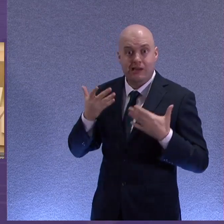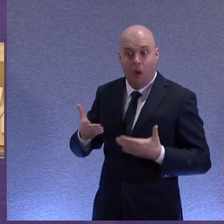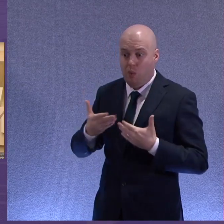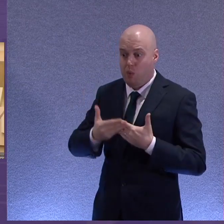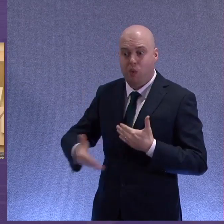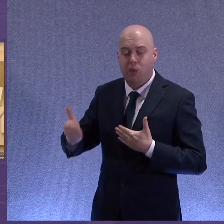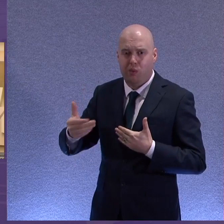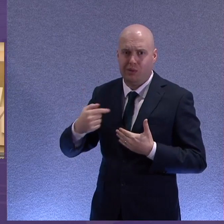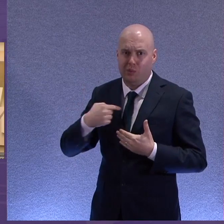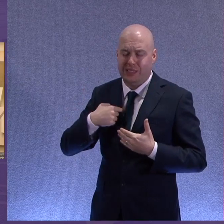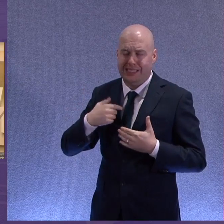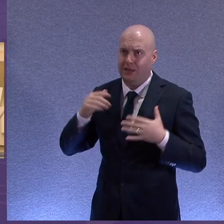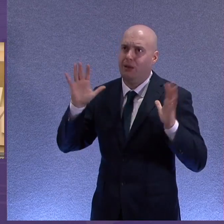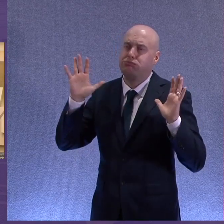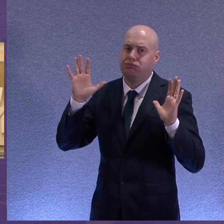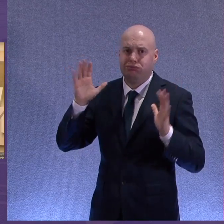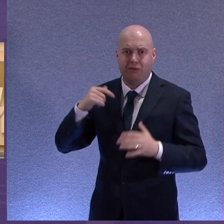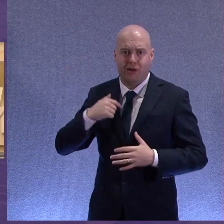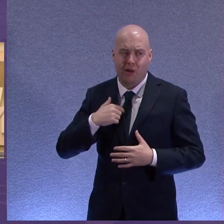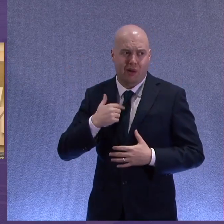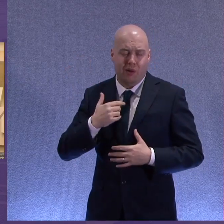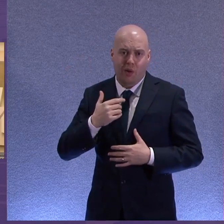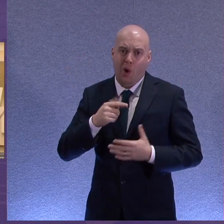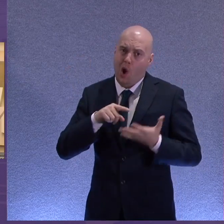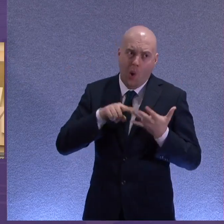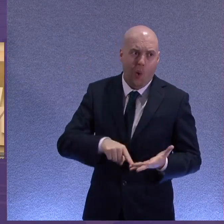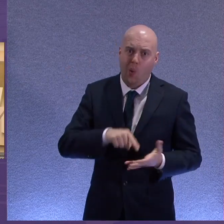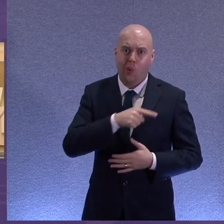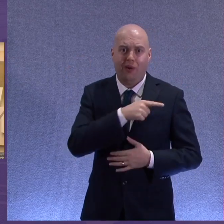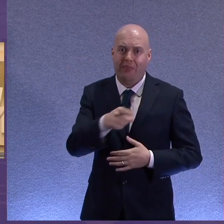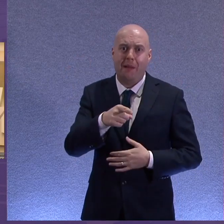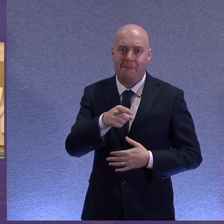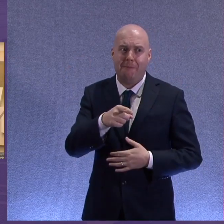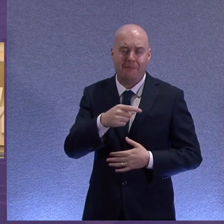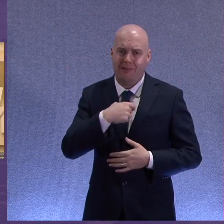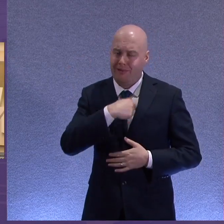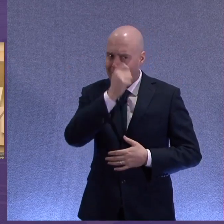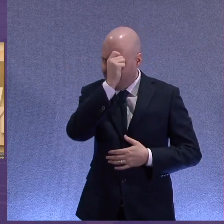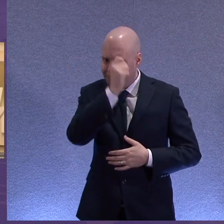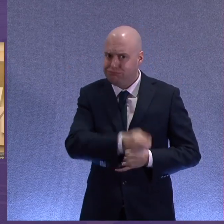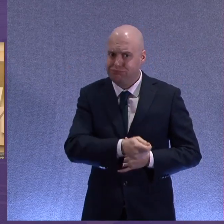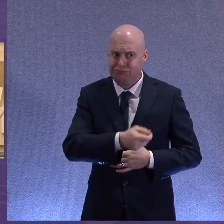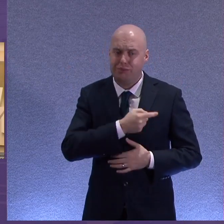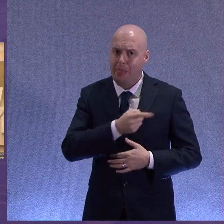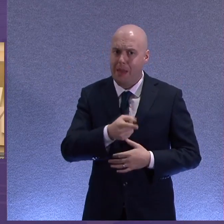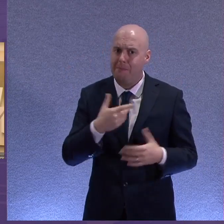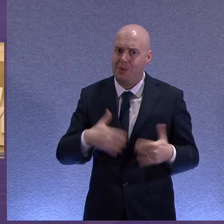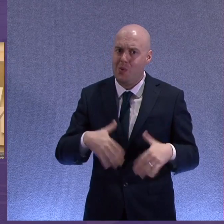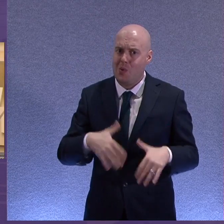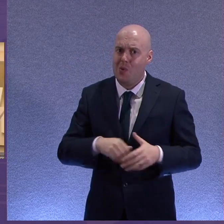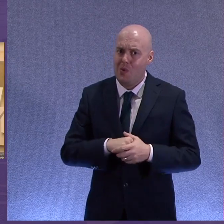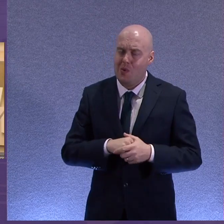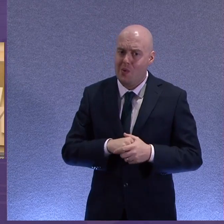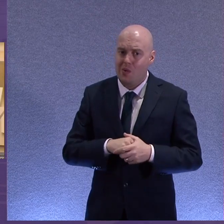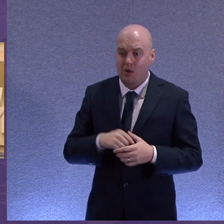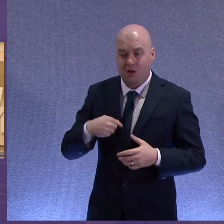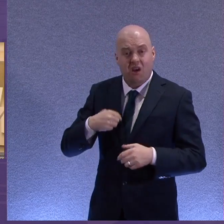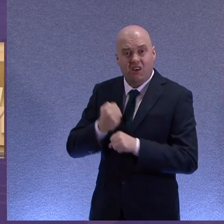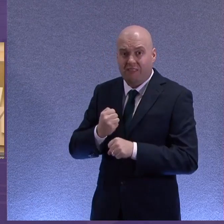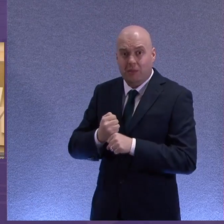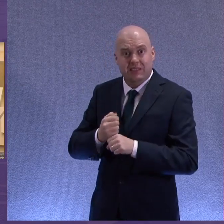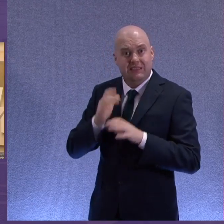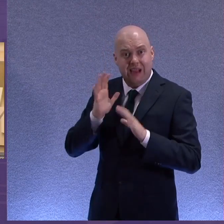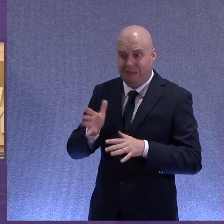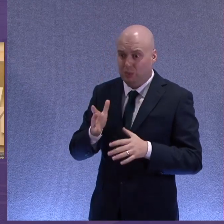more than we owe them in the weeks to come. I want to make sure that as government we are doing everything we reasonably and possibly can to support them. That's